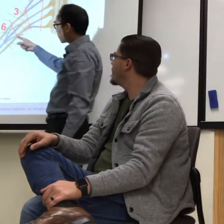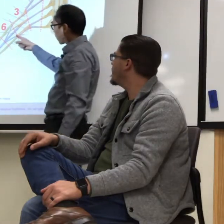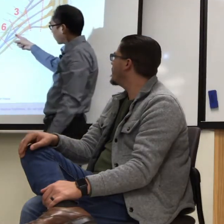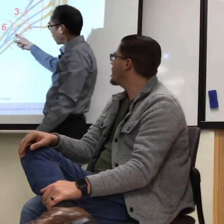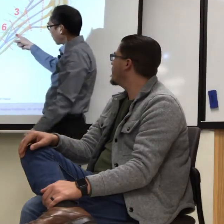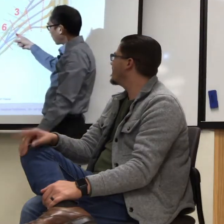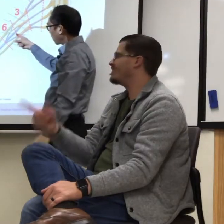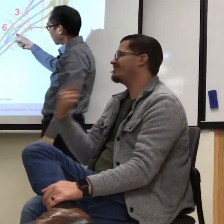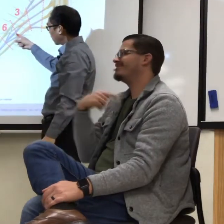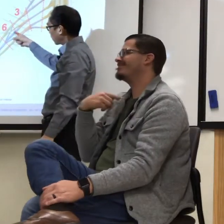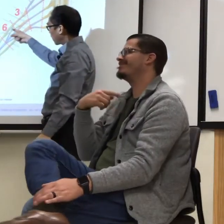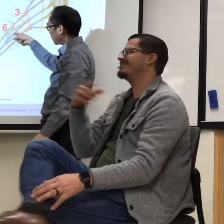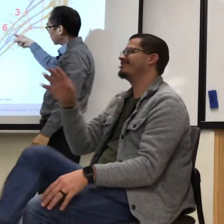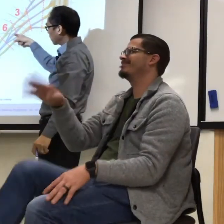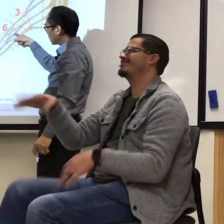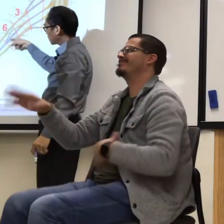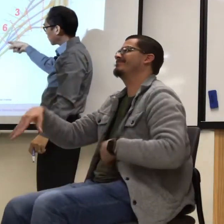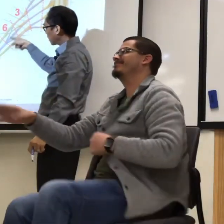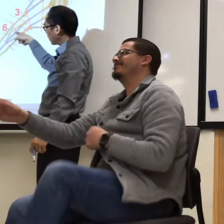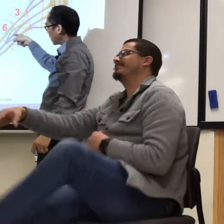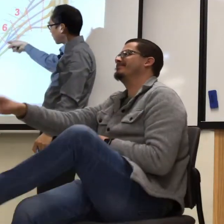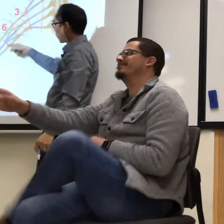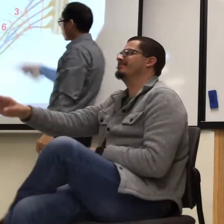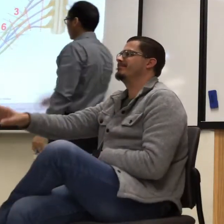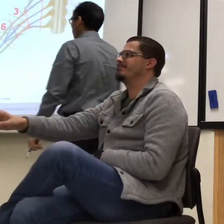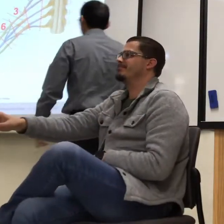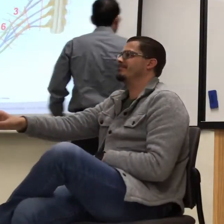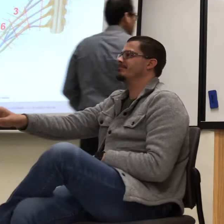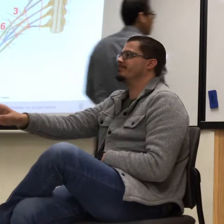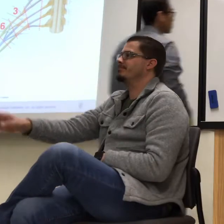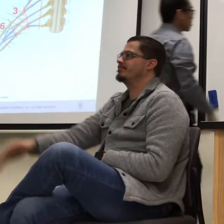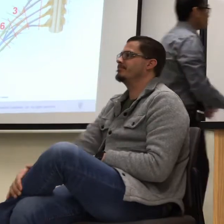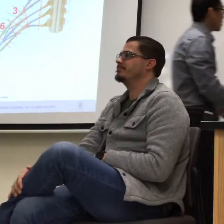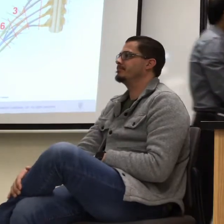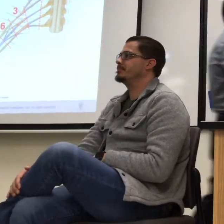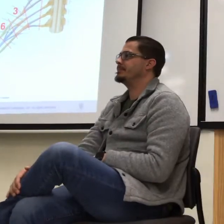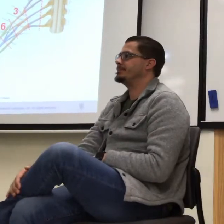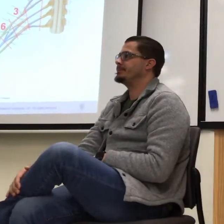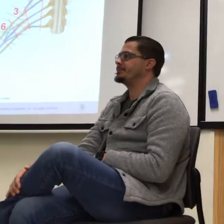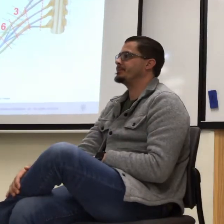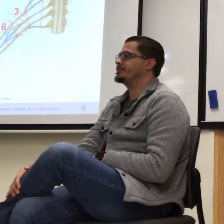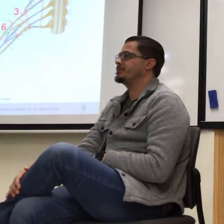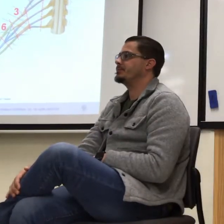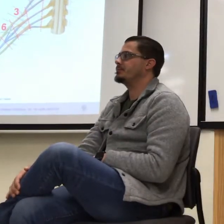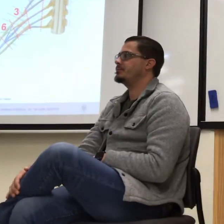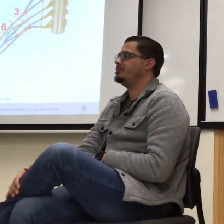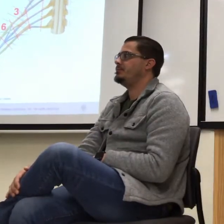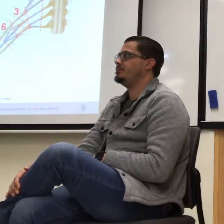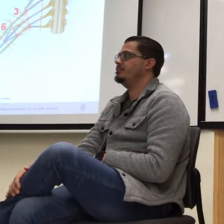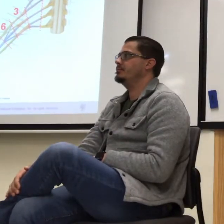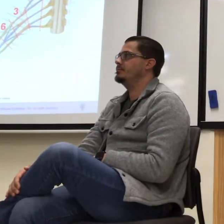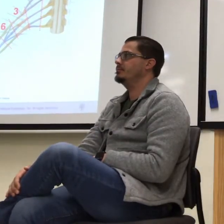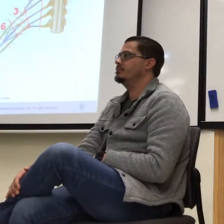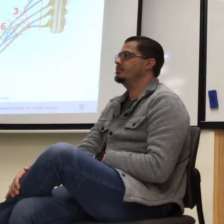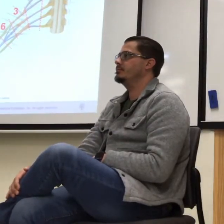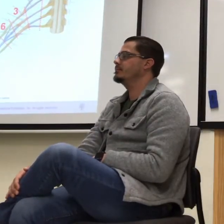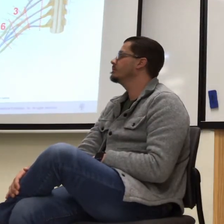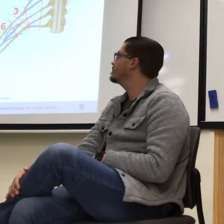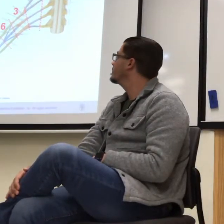Draw this the right way. Okay, let's kind of make that one stay straight. So what I'll do is